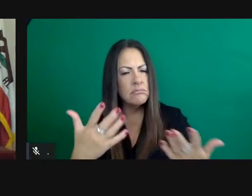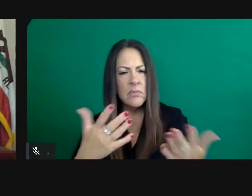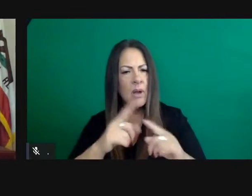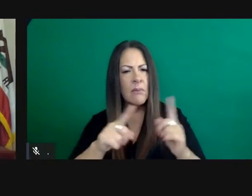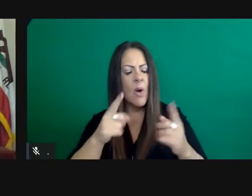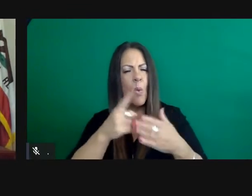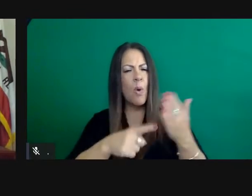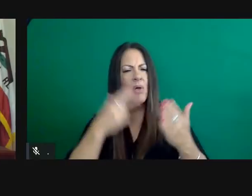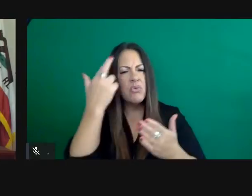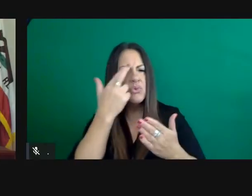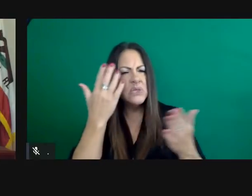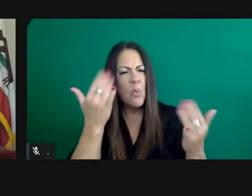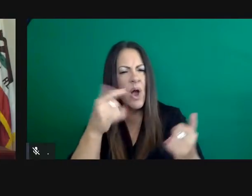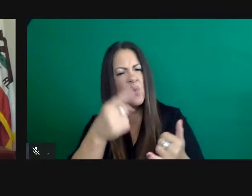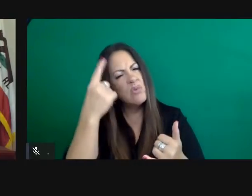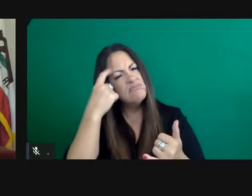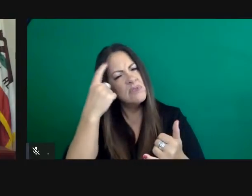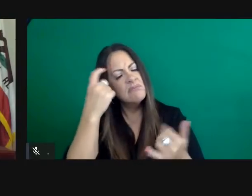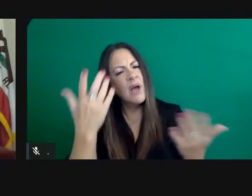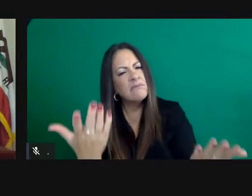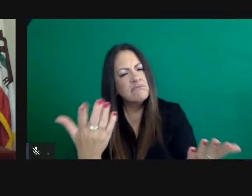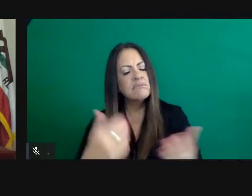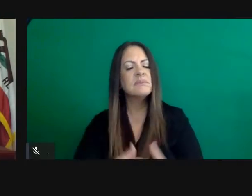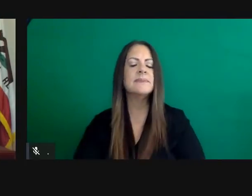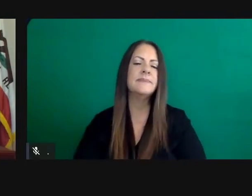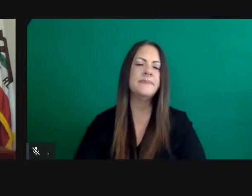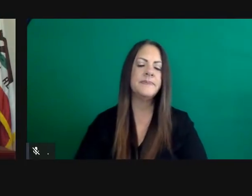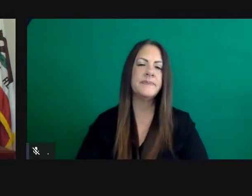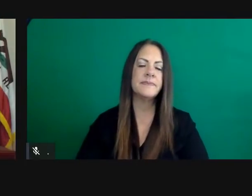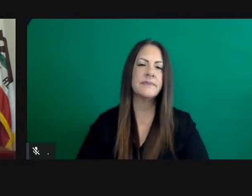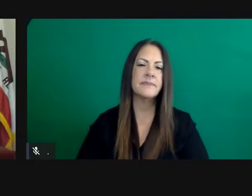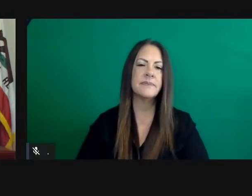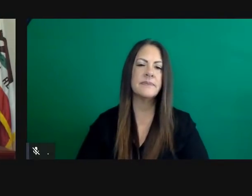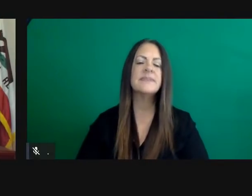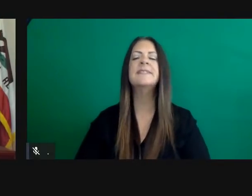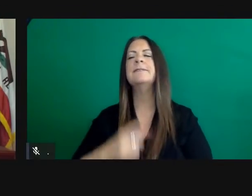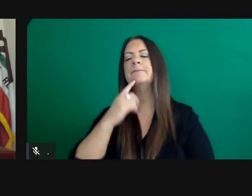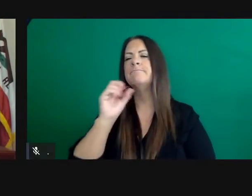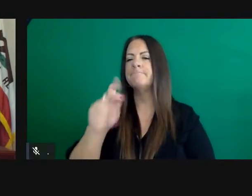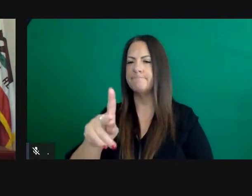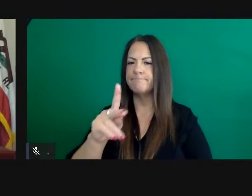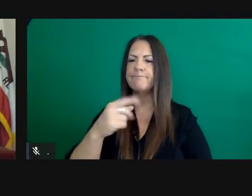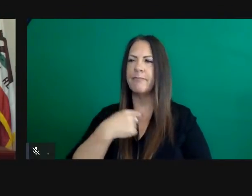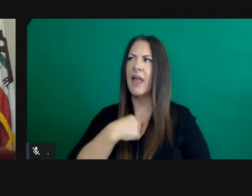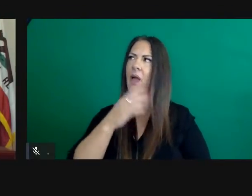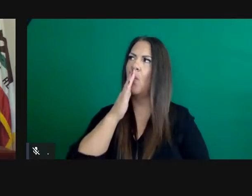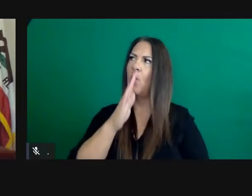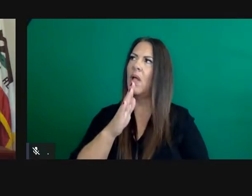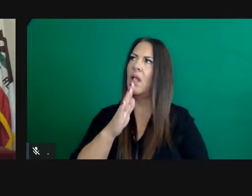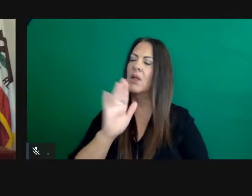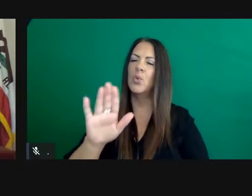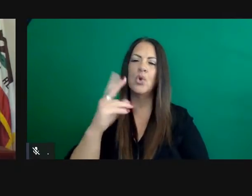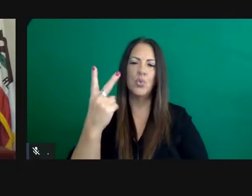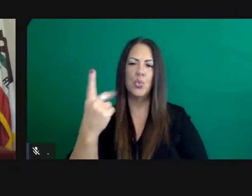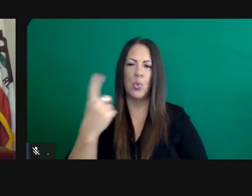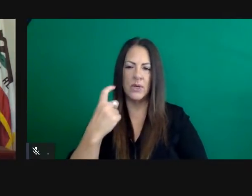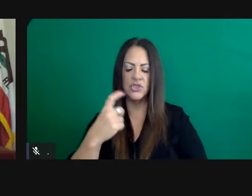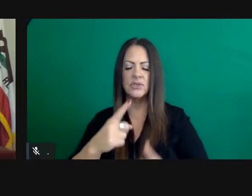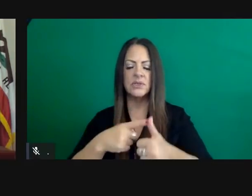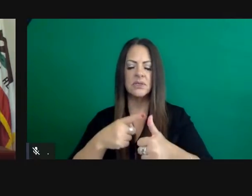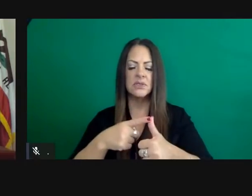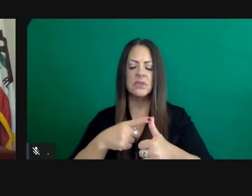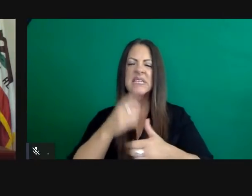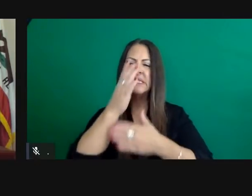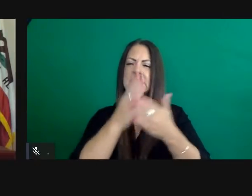into this, or is it merely a lag? Yeah, I'll answer both questions in order. So first, I think a number of